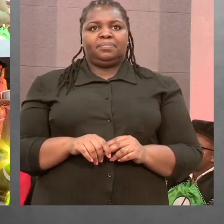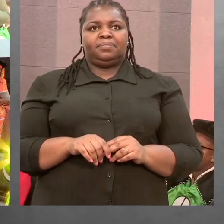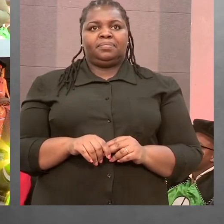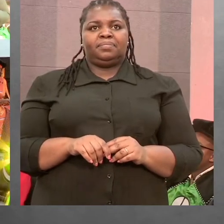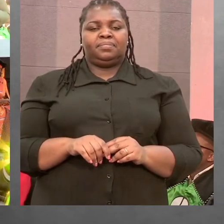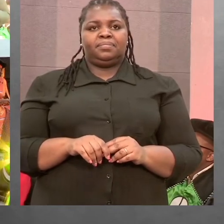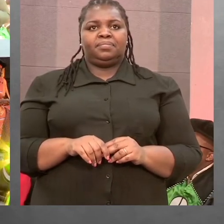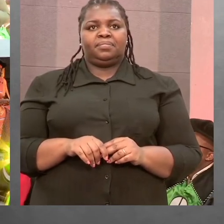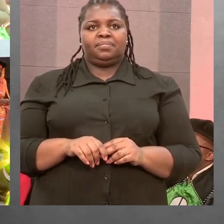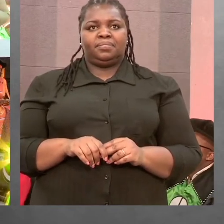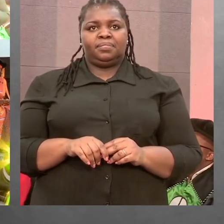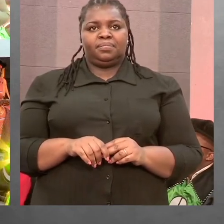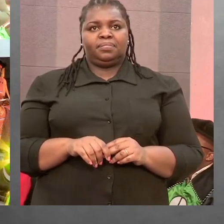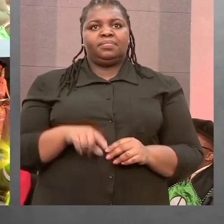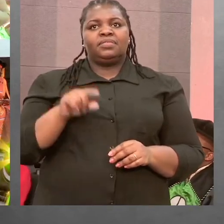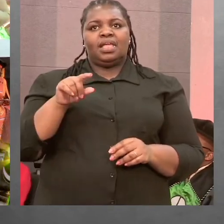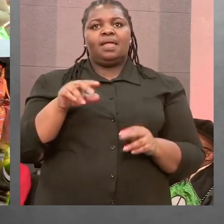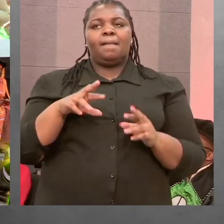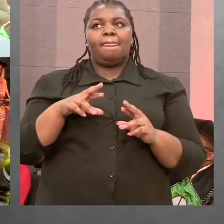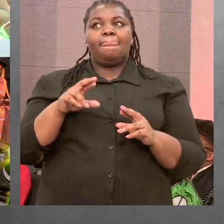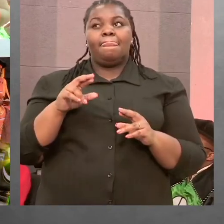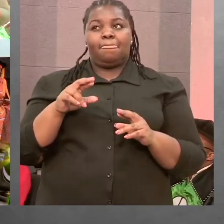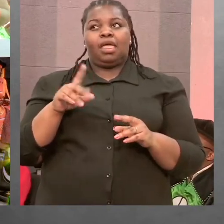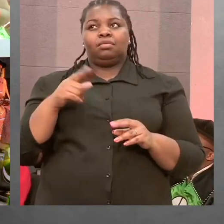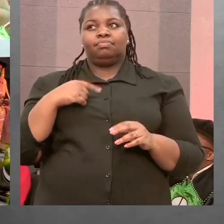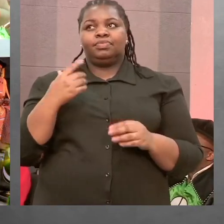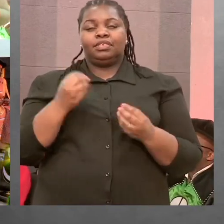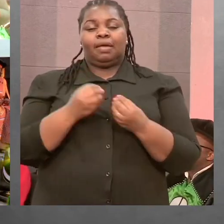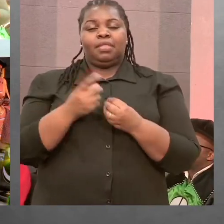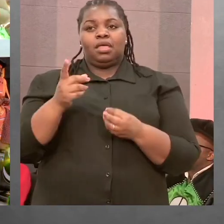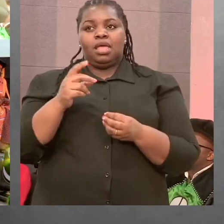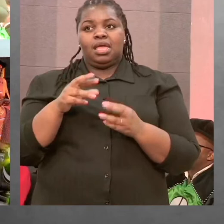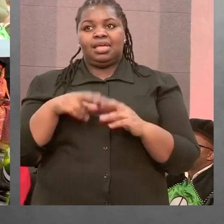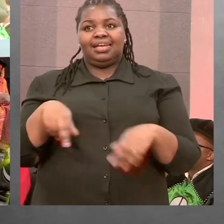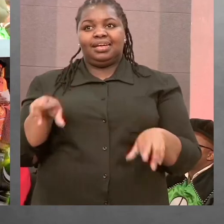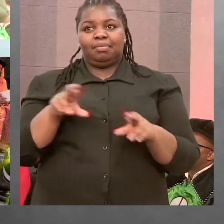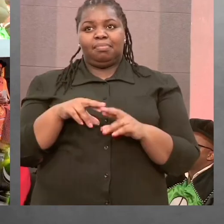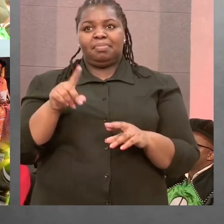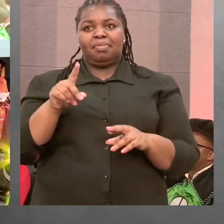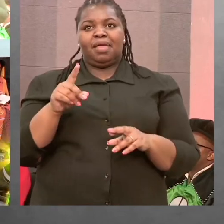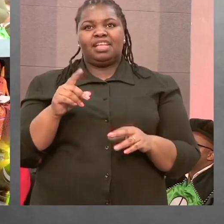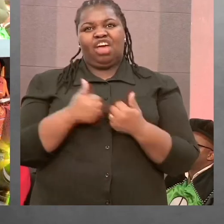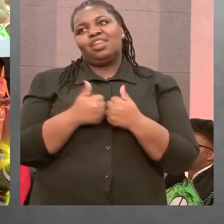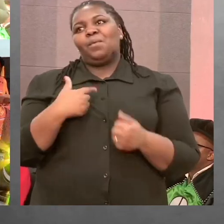The elephant in the room, Chancellor, that needed to be dealt with